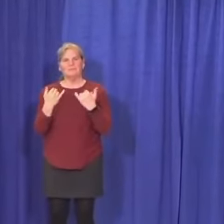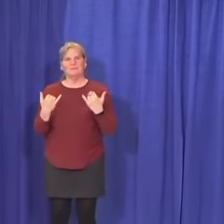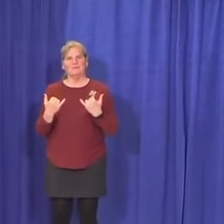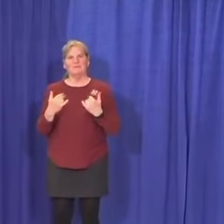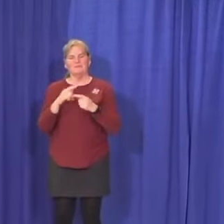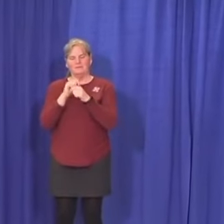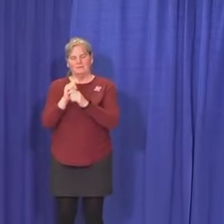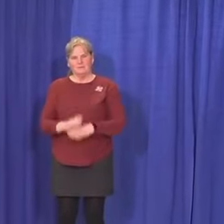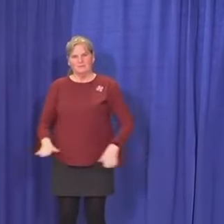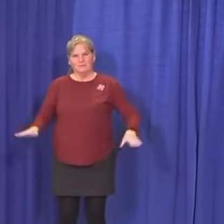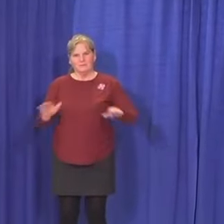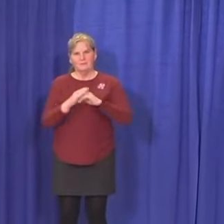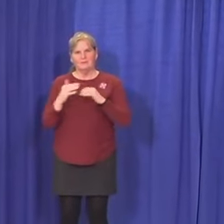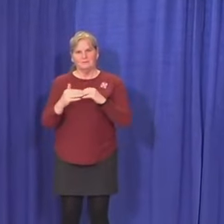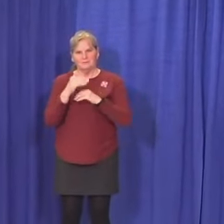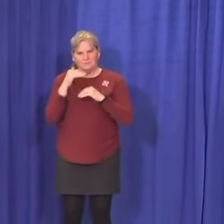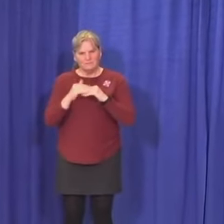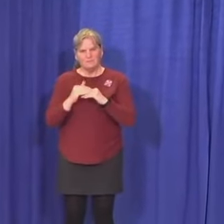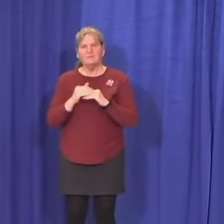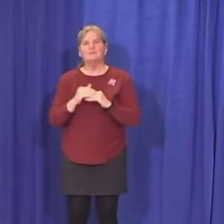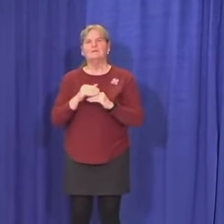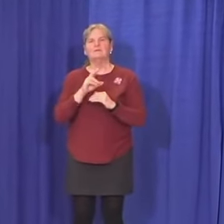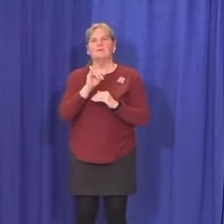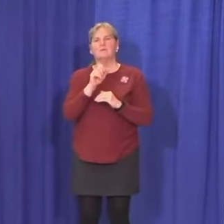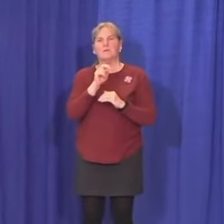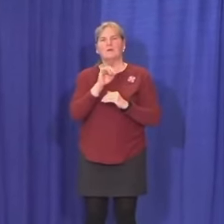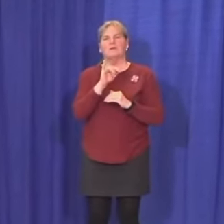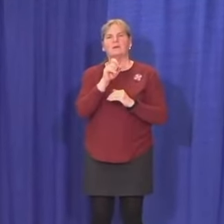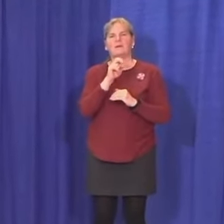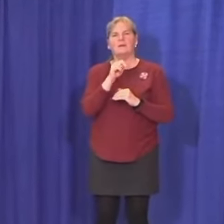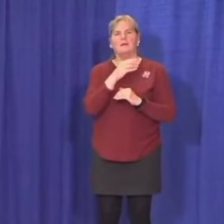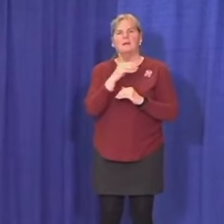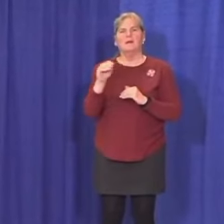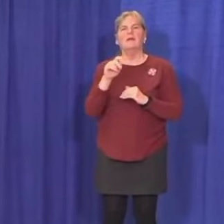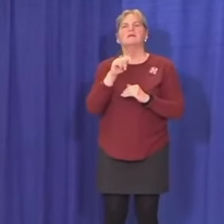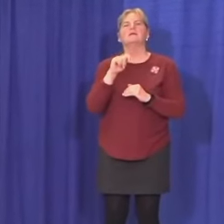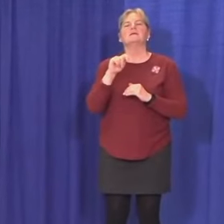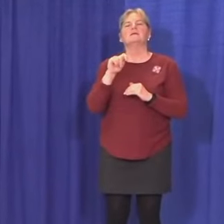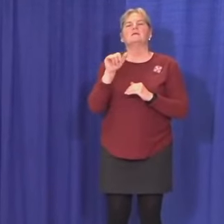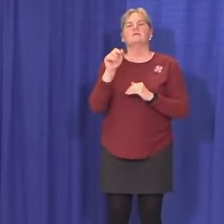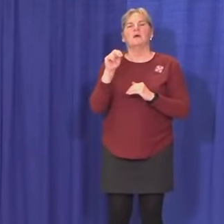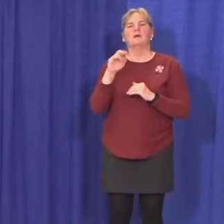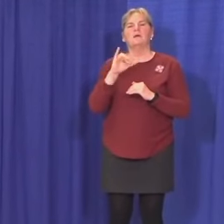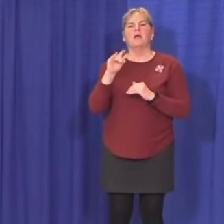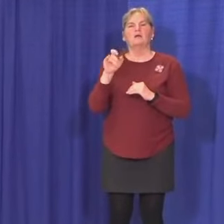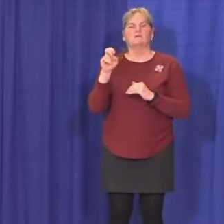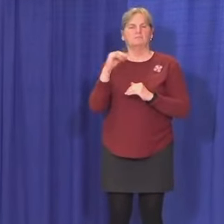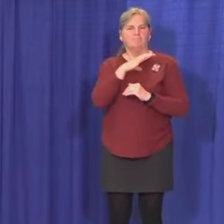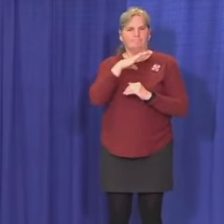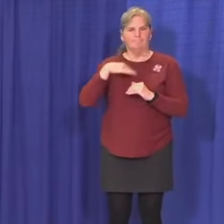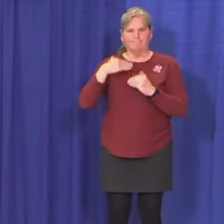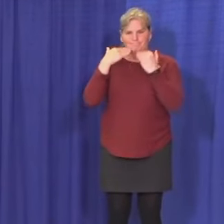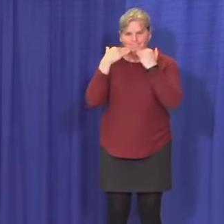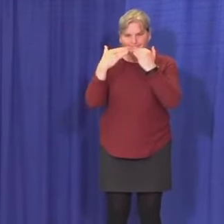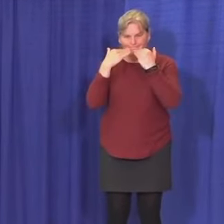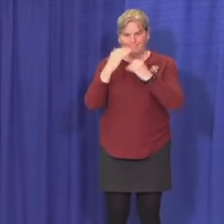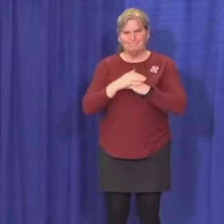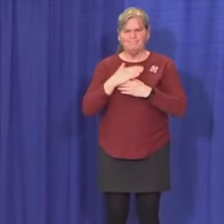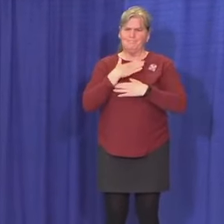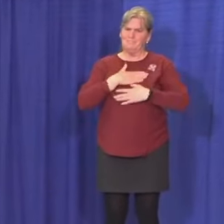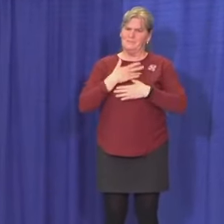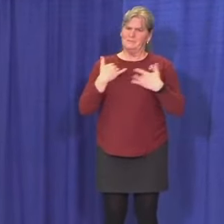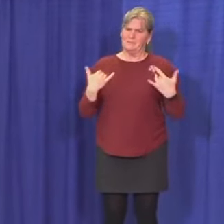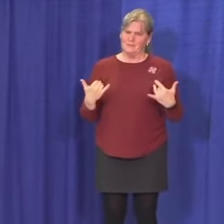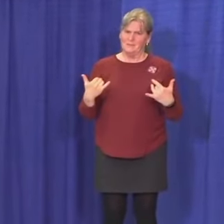here on the traditional territory of the Kwinlandan First Nation and Ta'an Kwachan Council. I'm very pleased to be